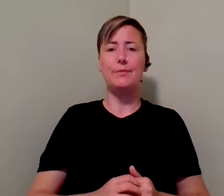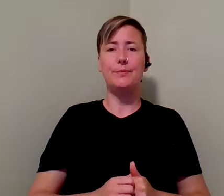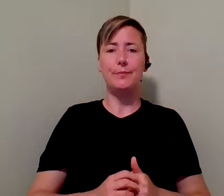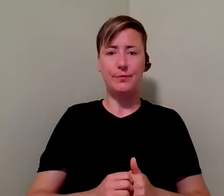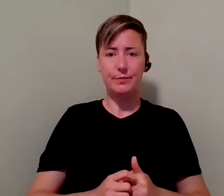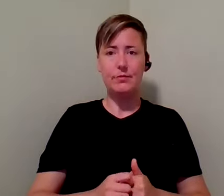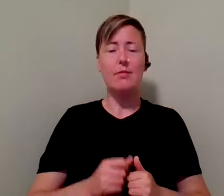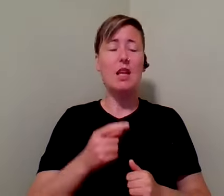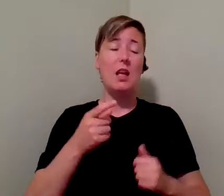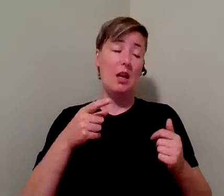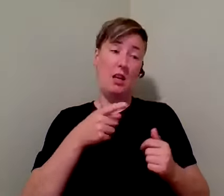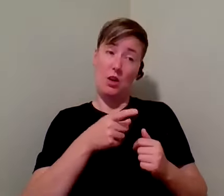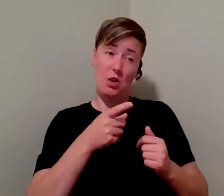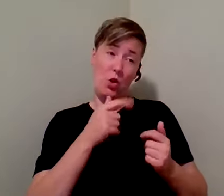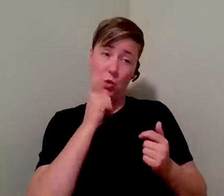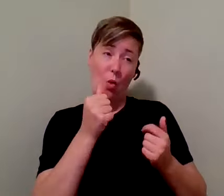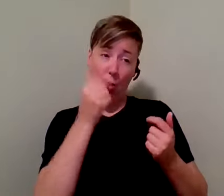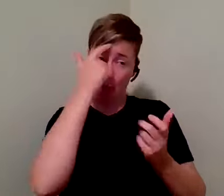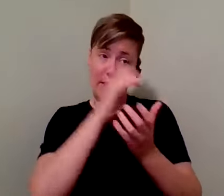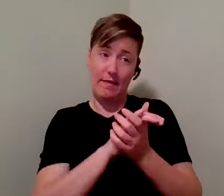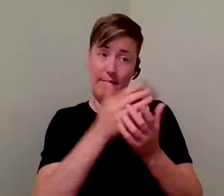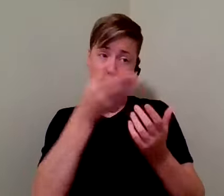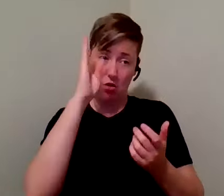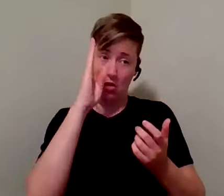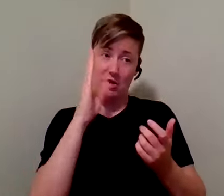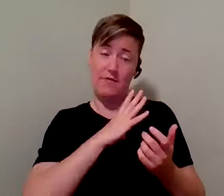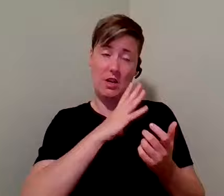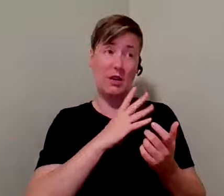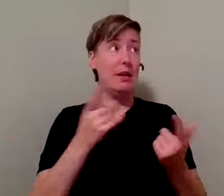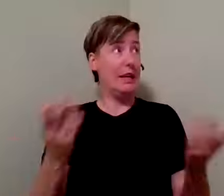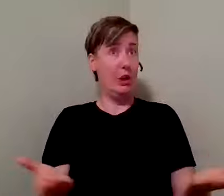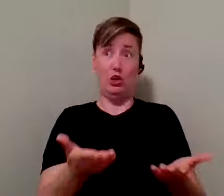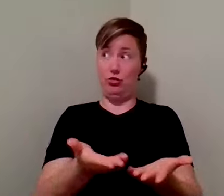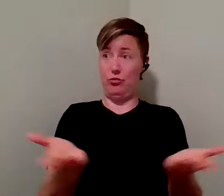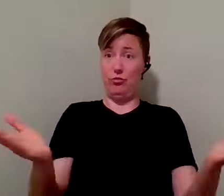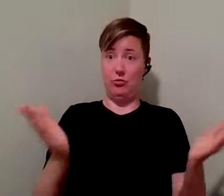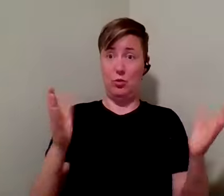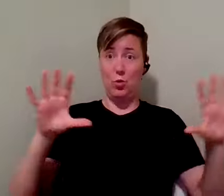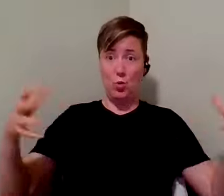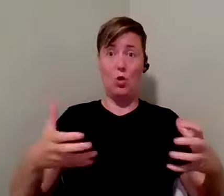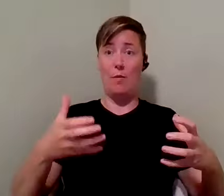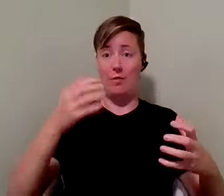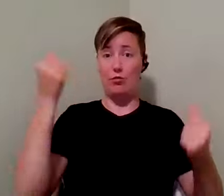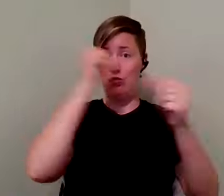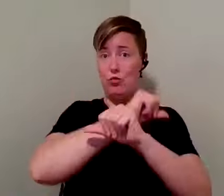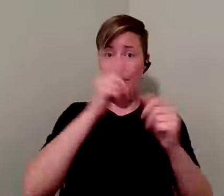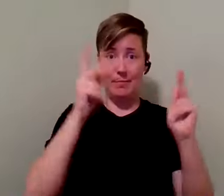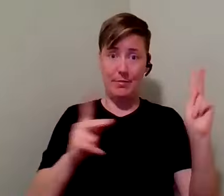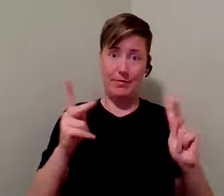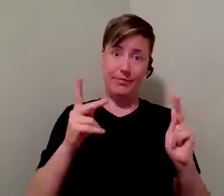let me ask you, in those 6 years that you wandered in and out of AA, every time you relapsed and came back, what about us?"